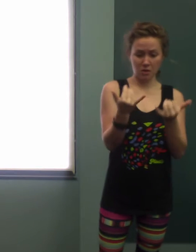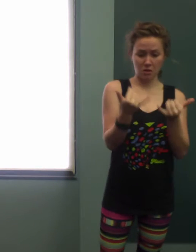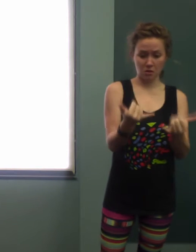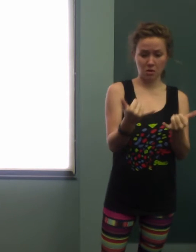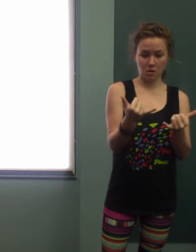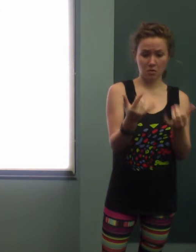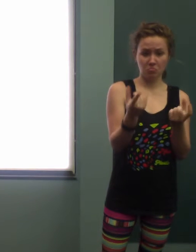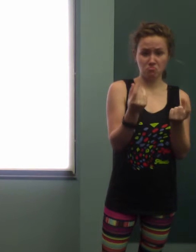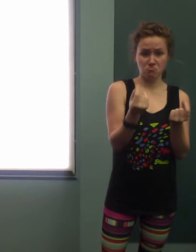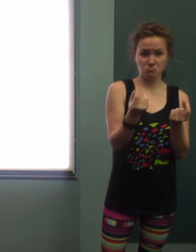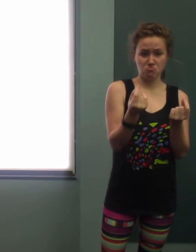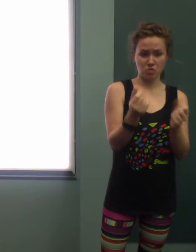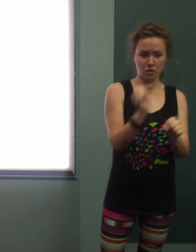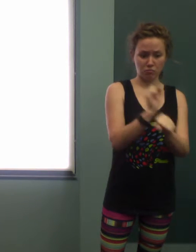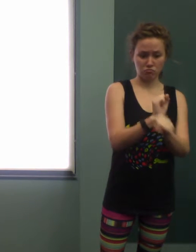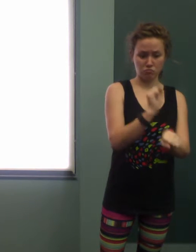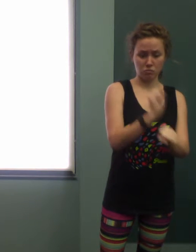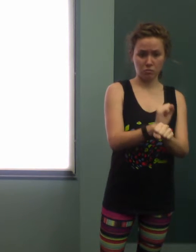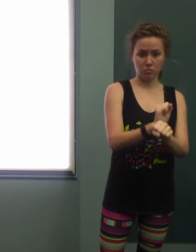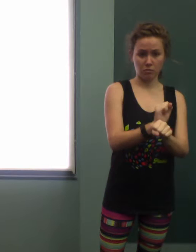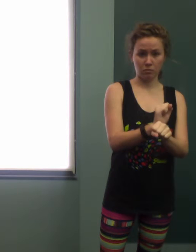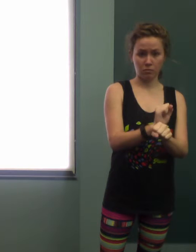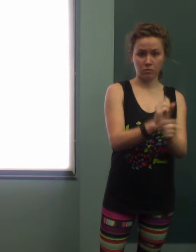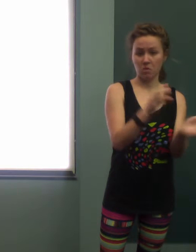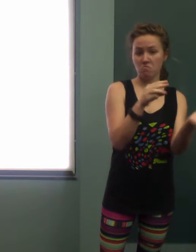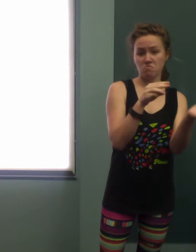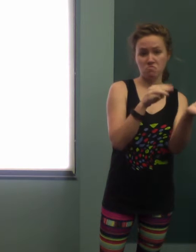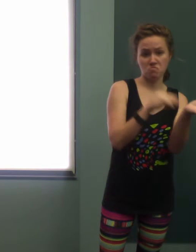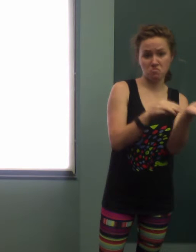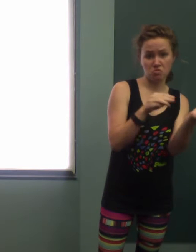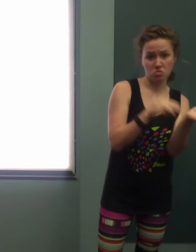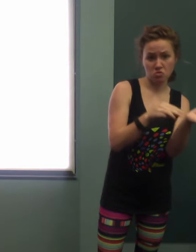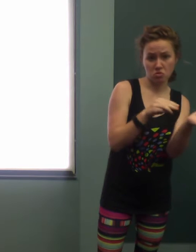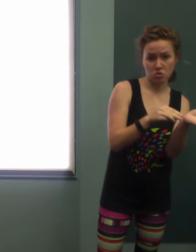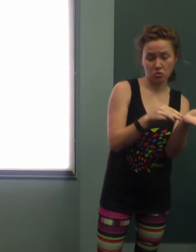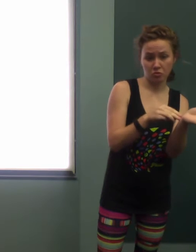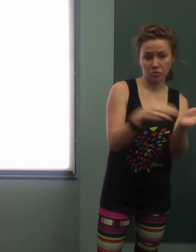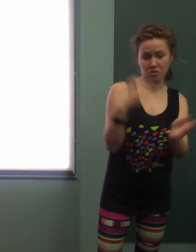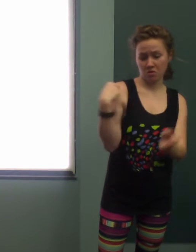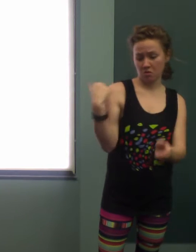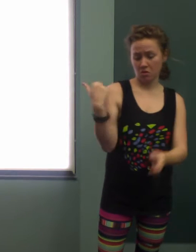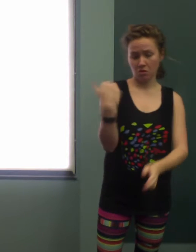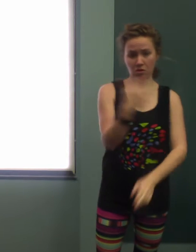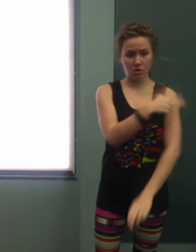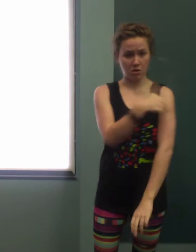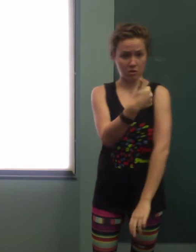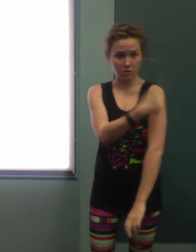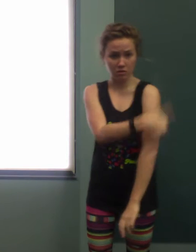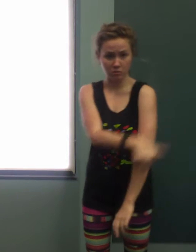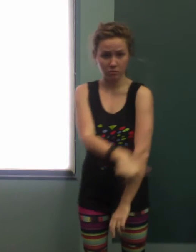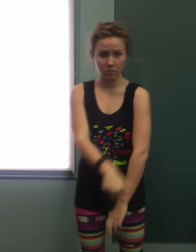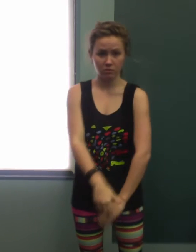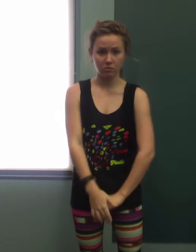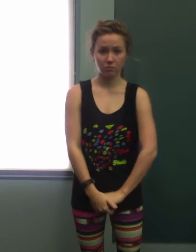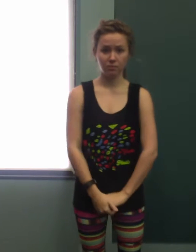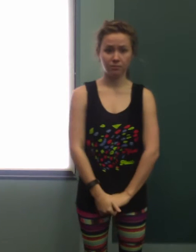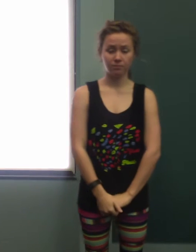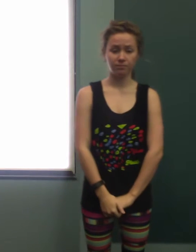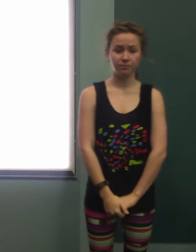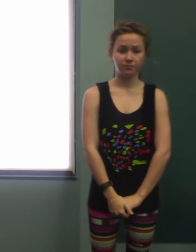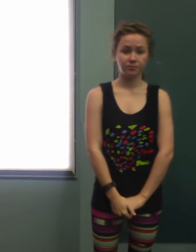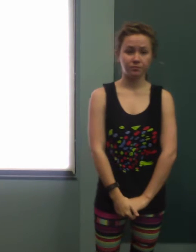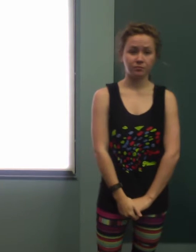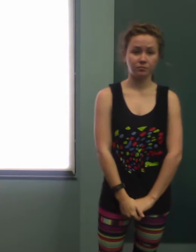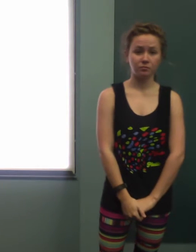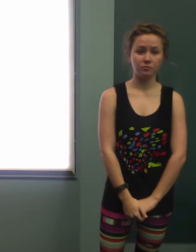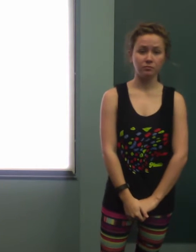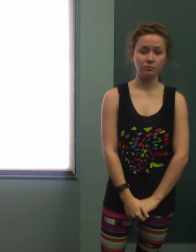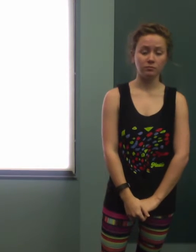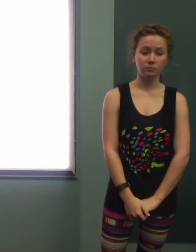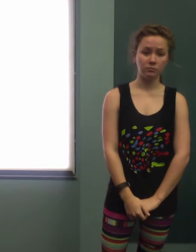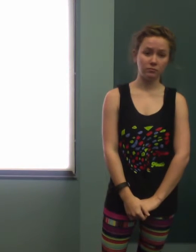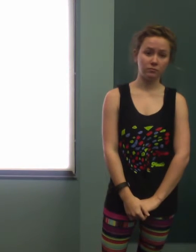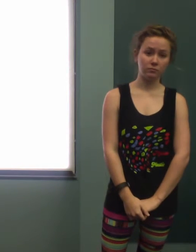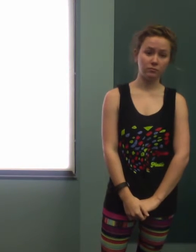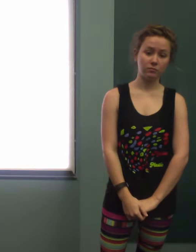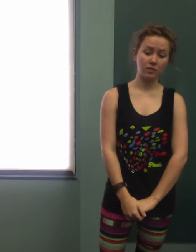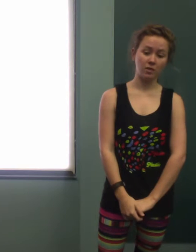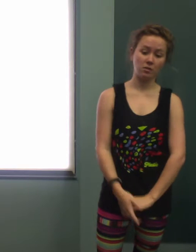and this was nursing in hospital wards. This war was fought in the Chesapeake Bay area